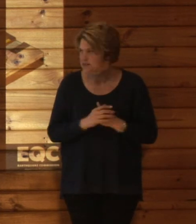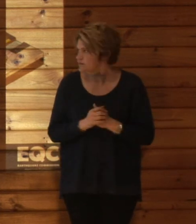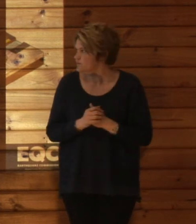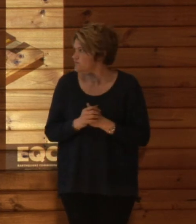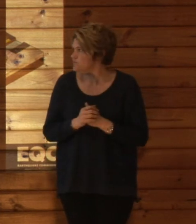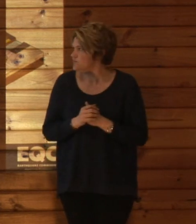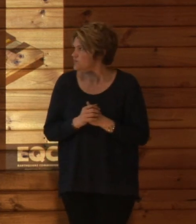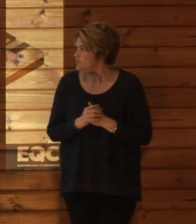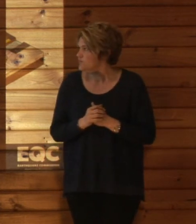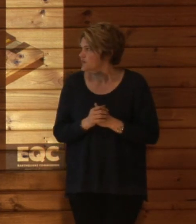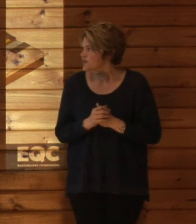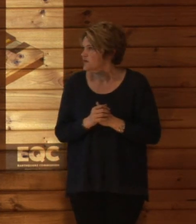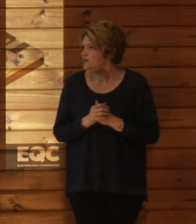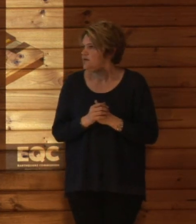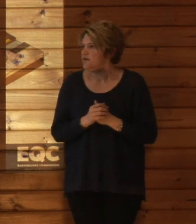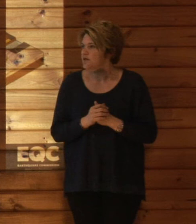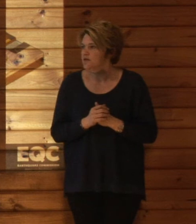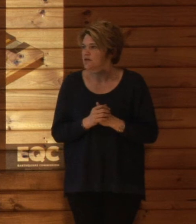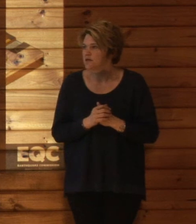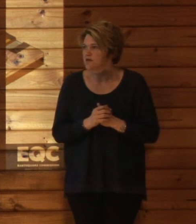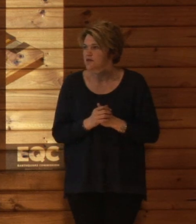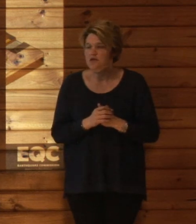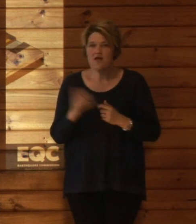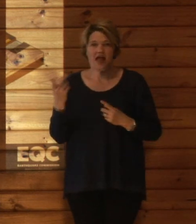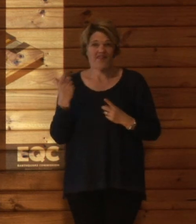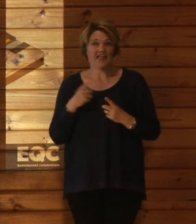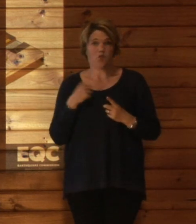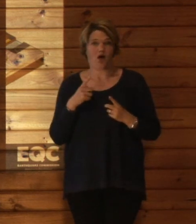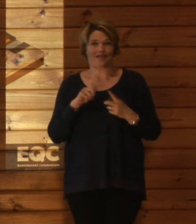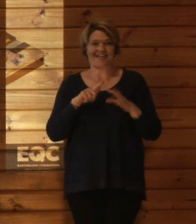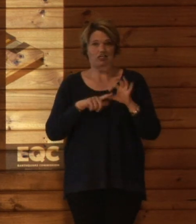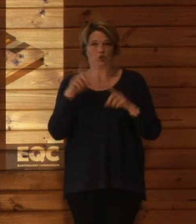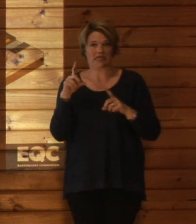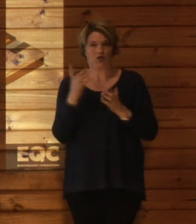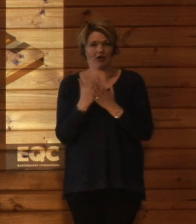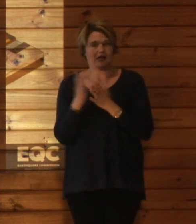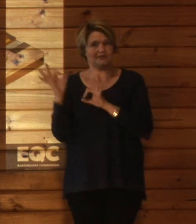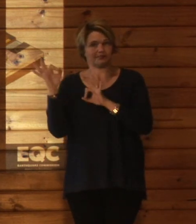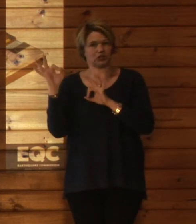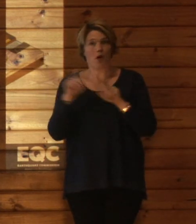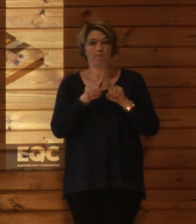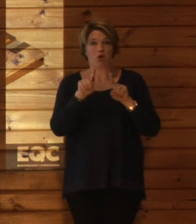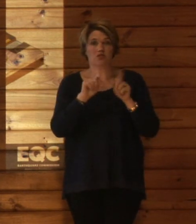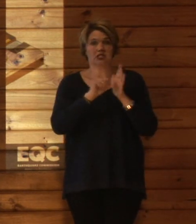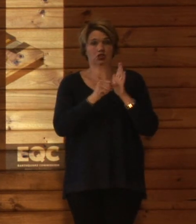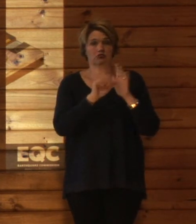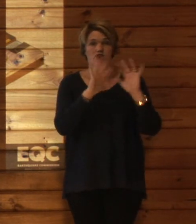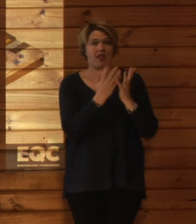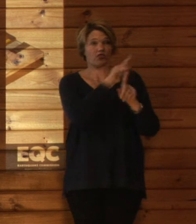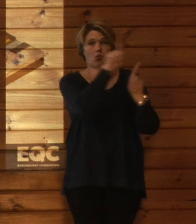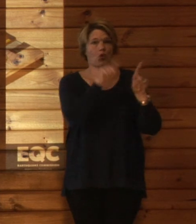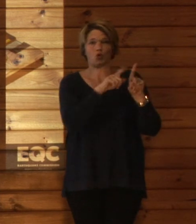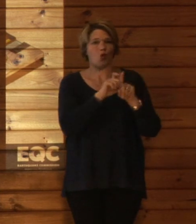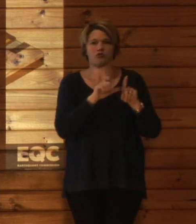This is what makes EQC special, in fact. A lot of insurance, most insurance around the world, doesn't cover you for the loss of your land. So EQC is quite unique in that